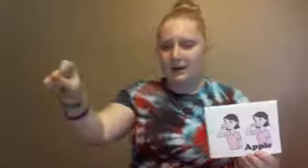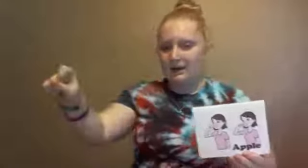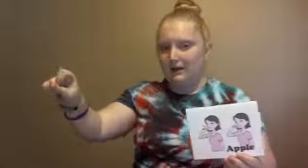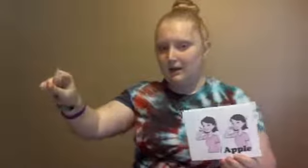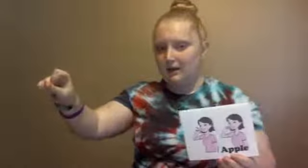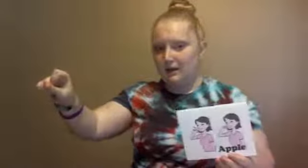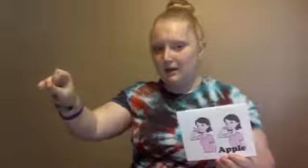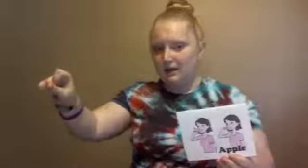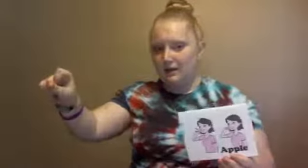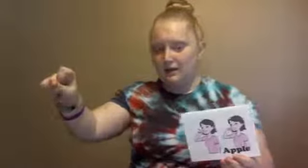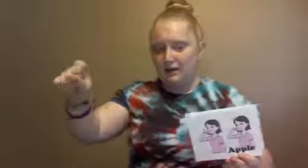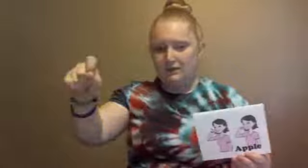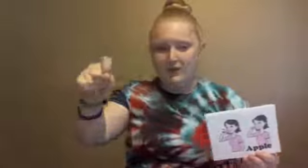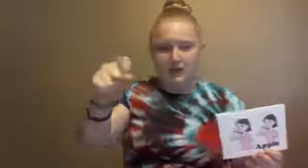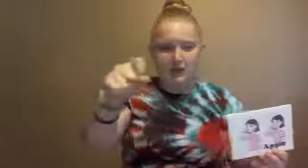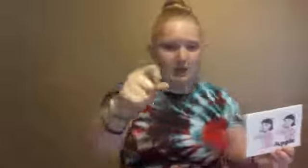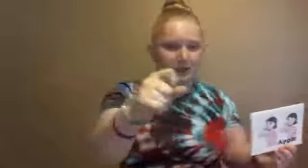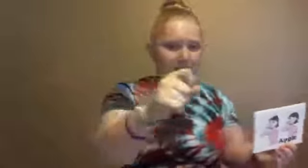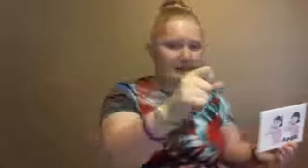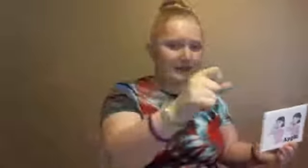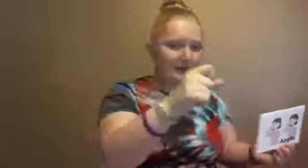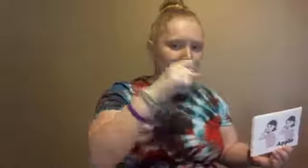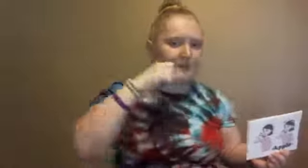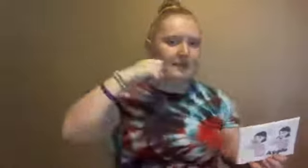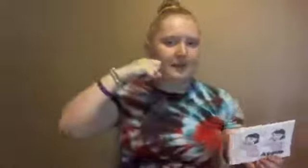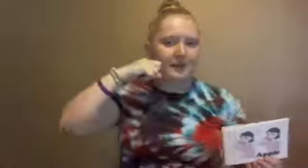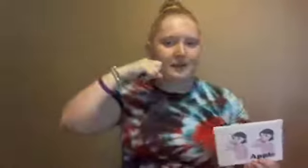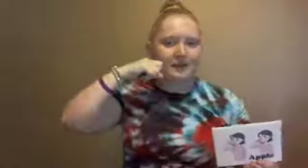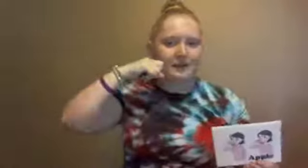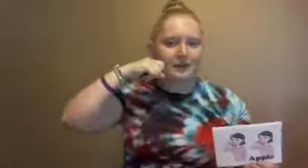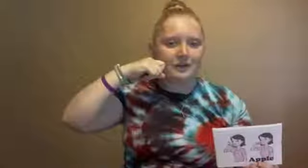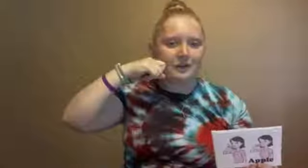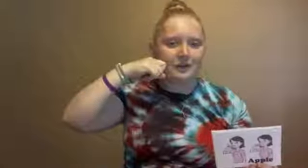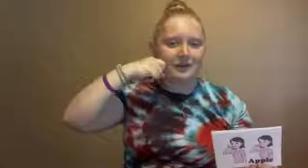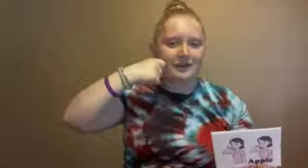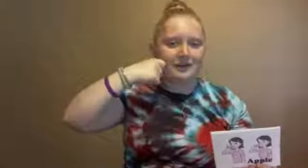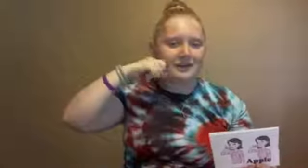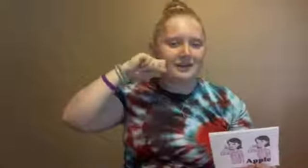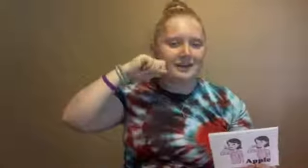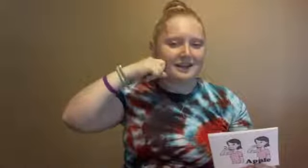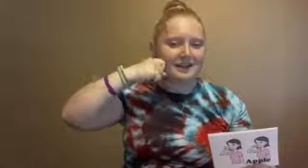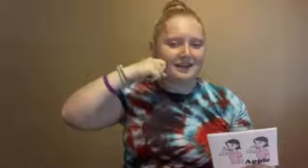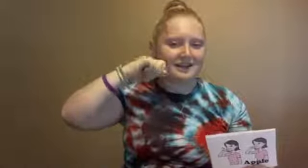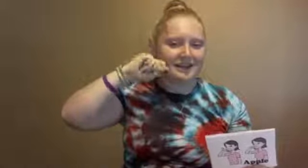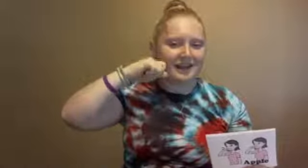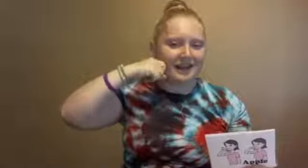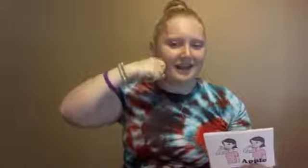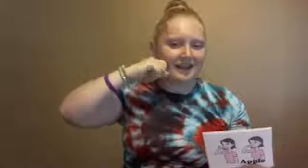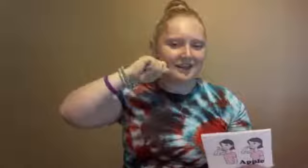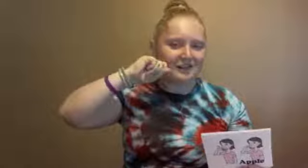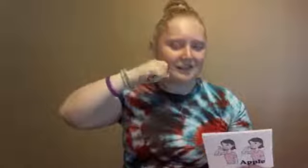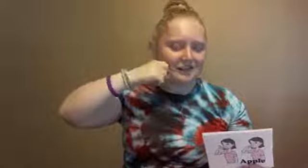make your finger look like this, and then you go into your cheek and you just